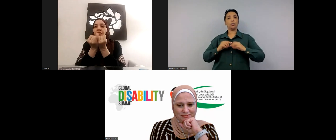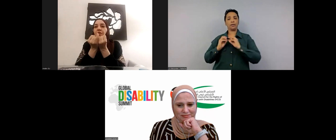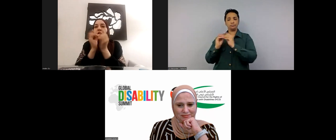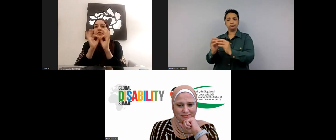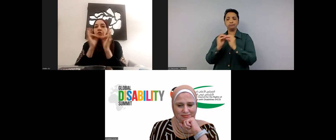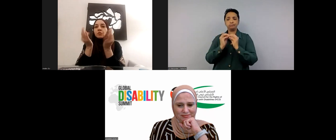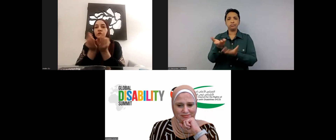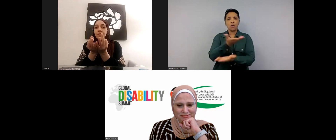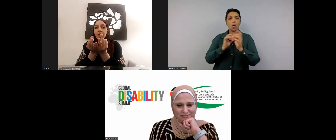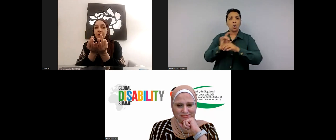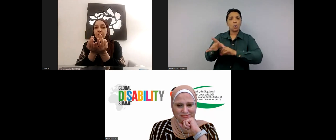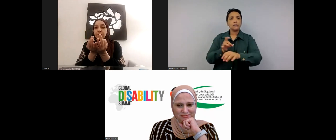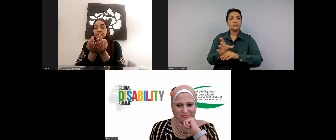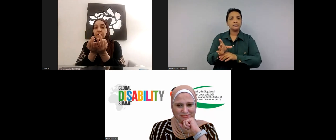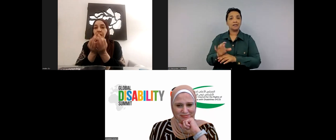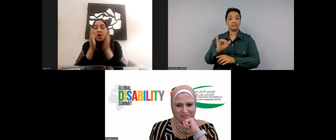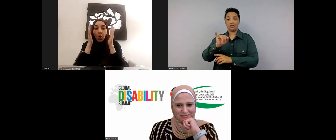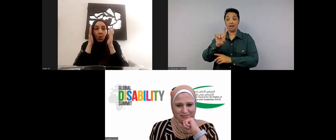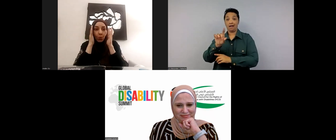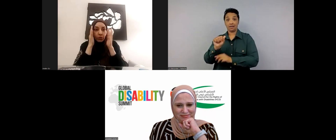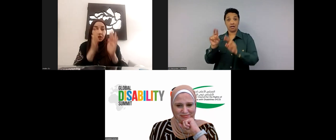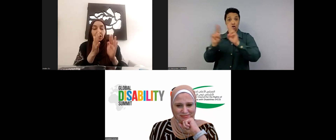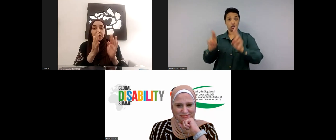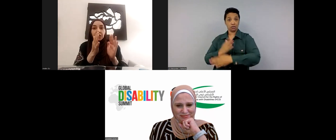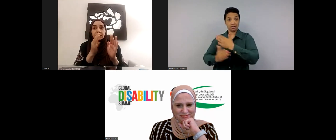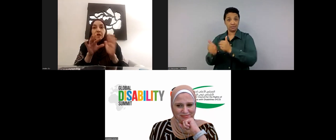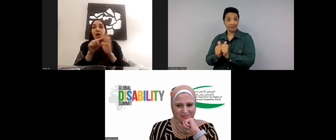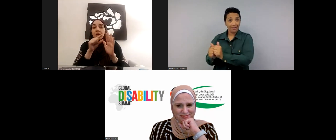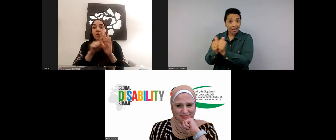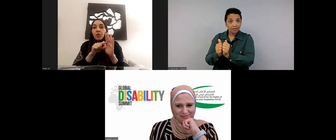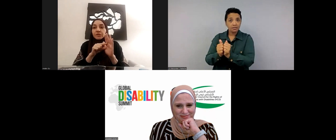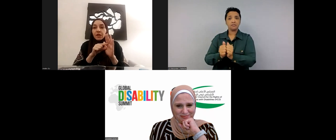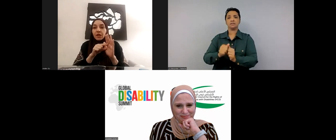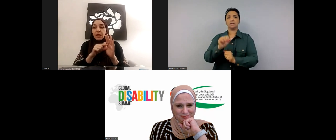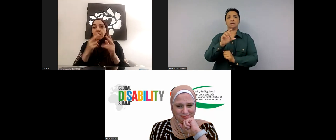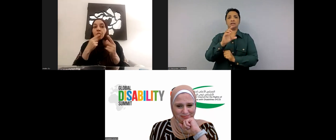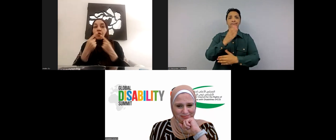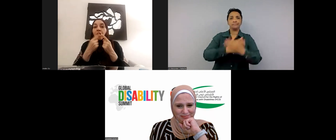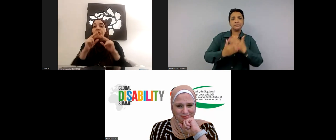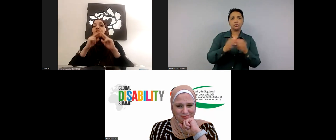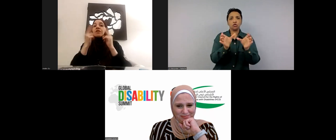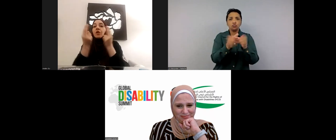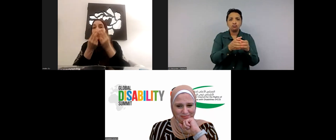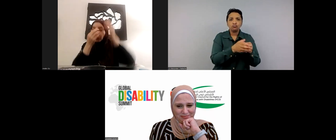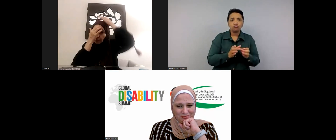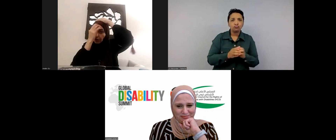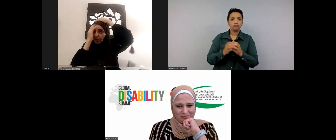IDA, different CSOs and NGOs, and the themes have been identified